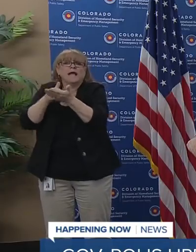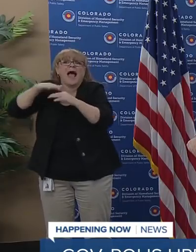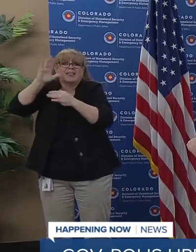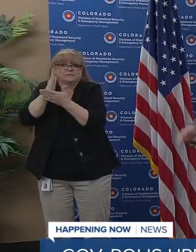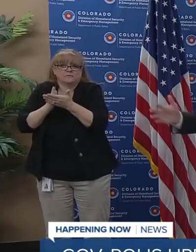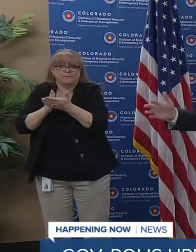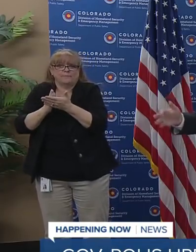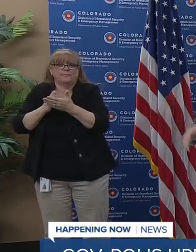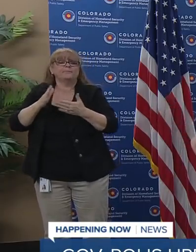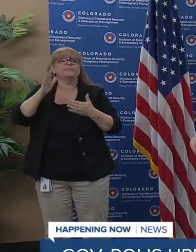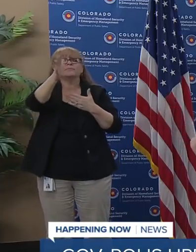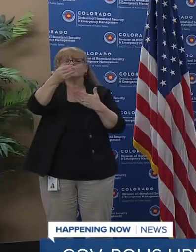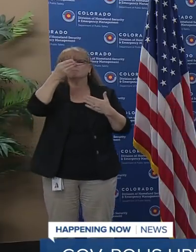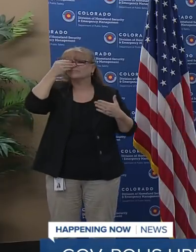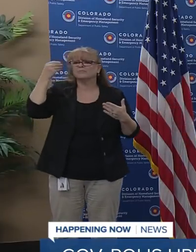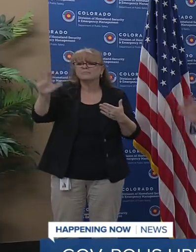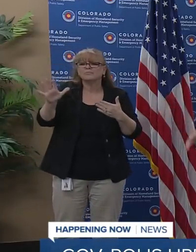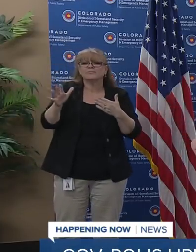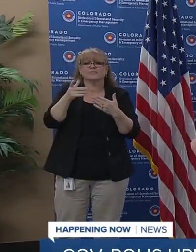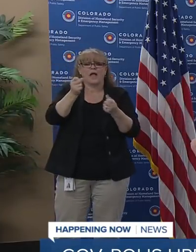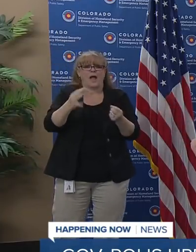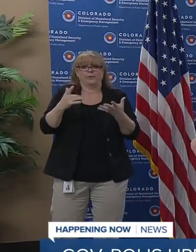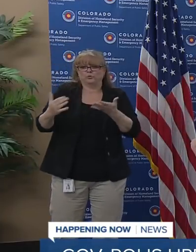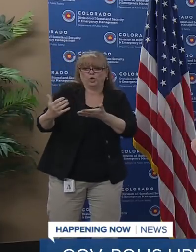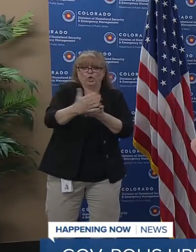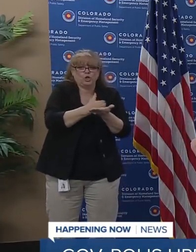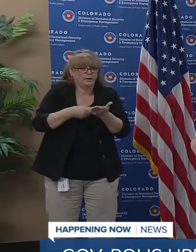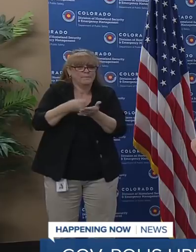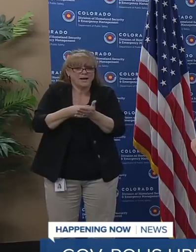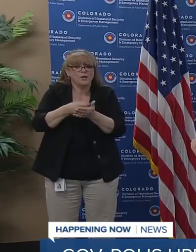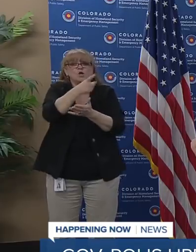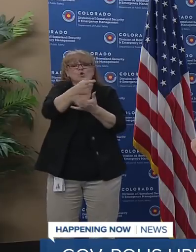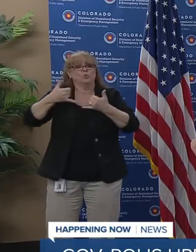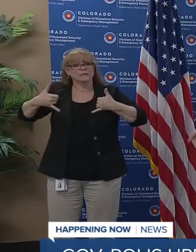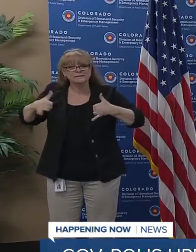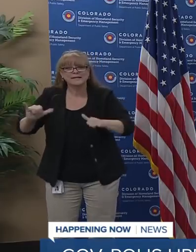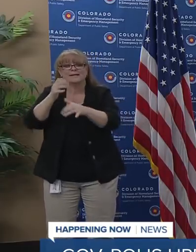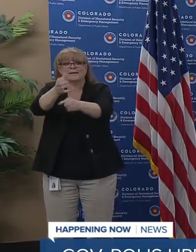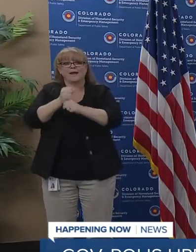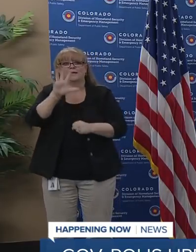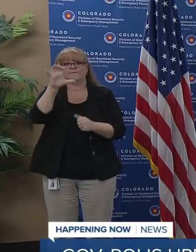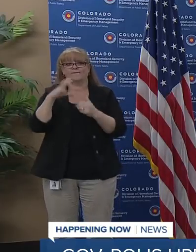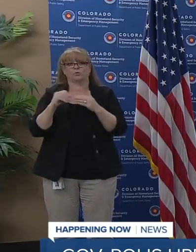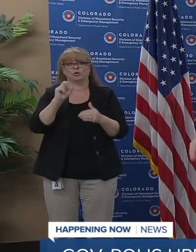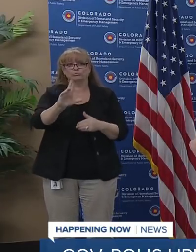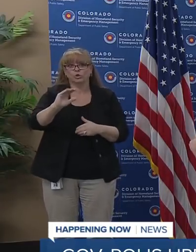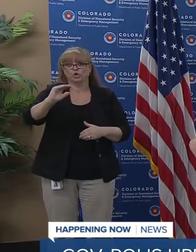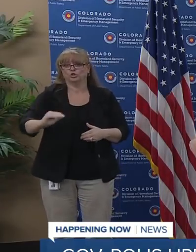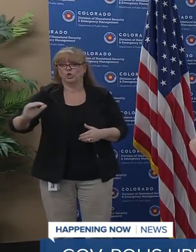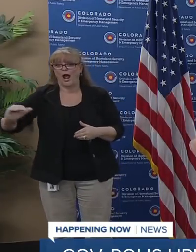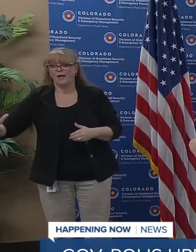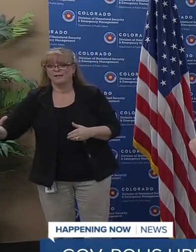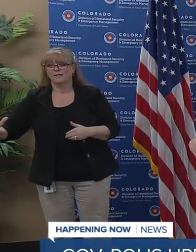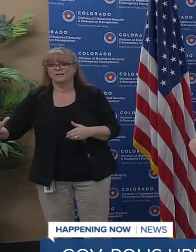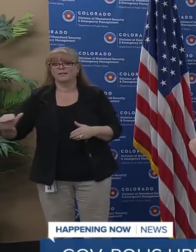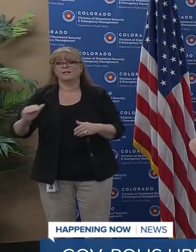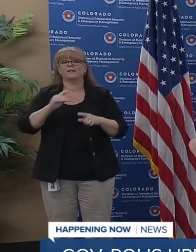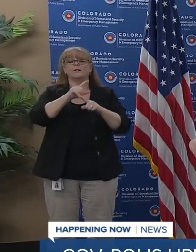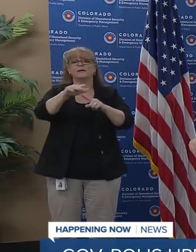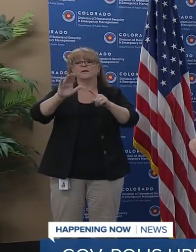under. Now, you know, I don't know why there's that arbitrary age, 17, no. 16, yes, but that's off. So let's